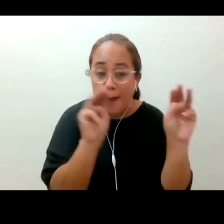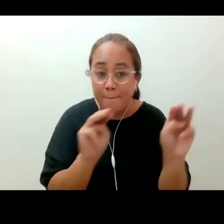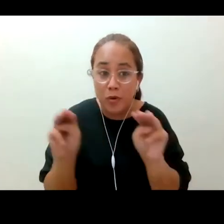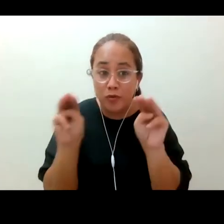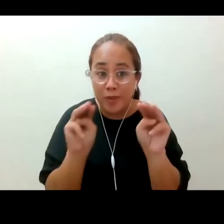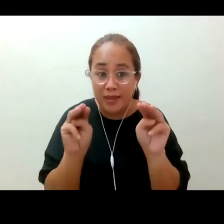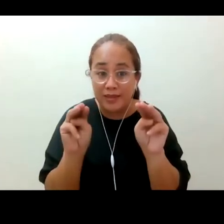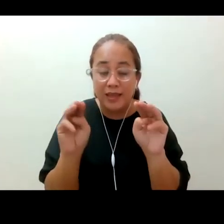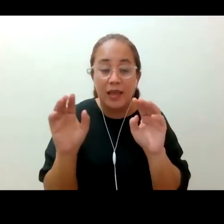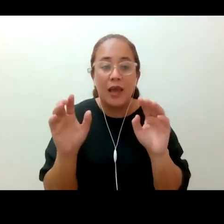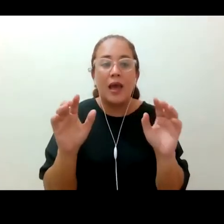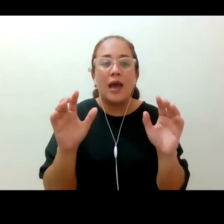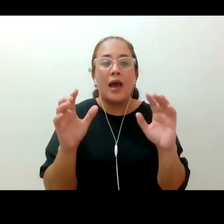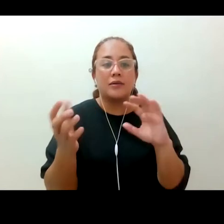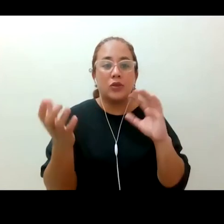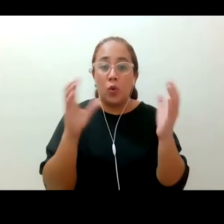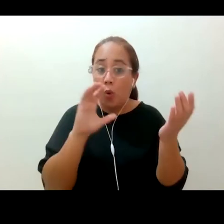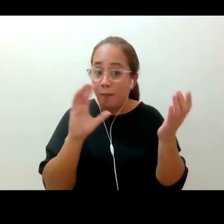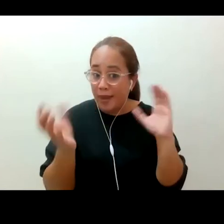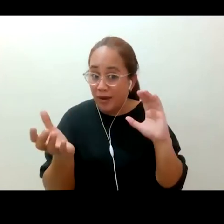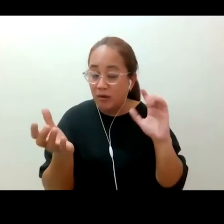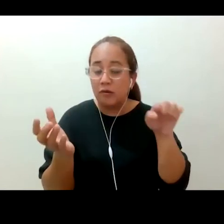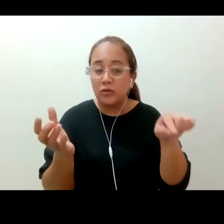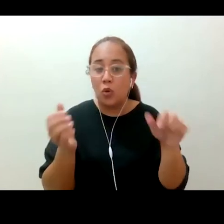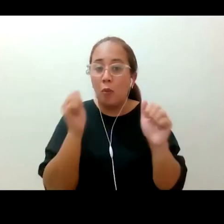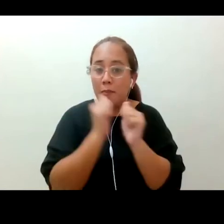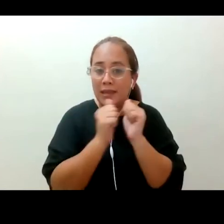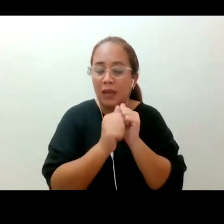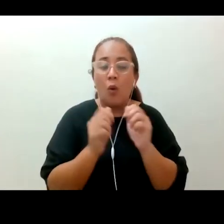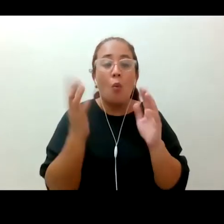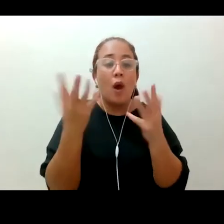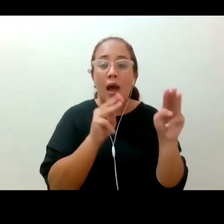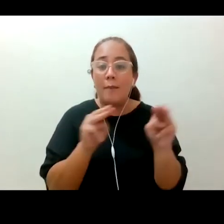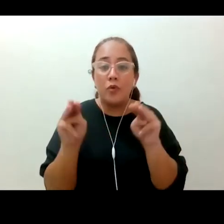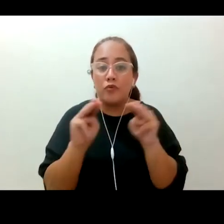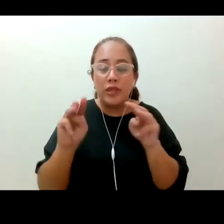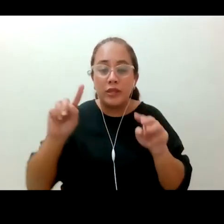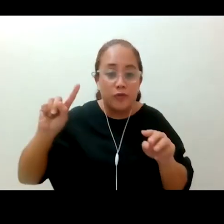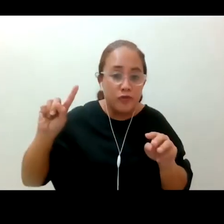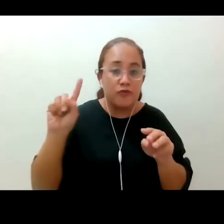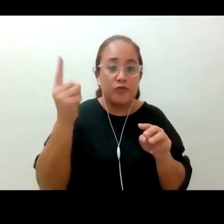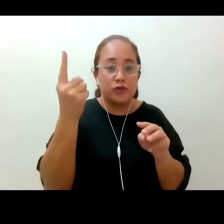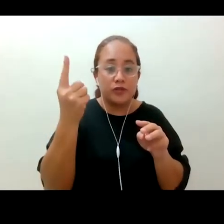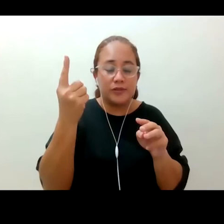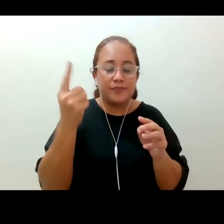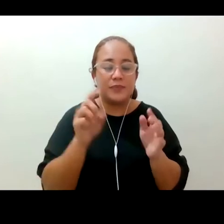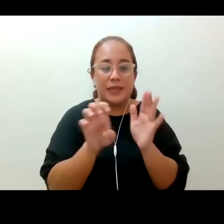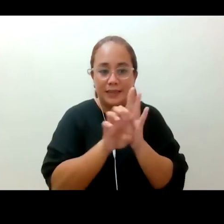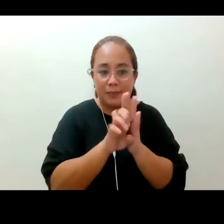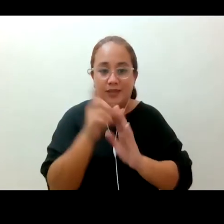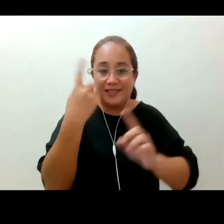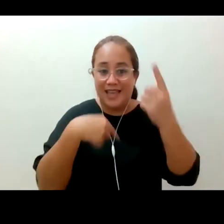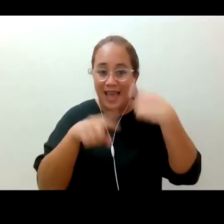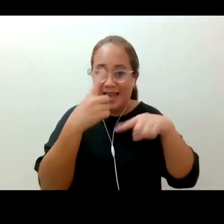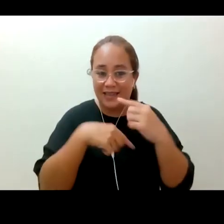movement, the no movement signs occur first. So for example, in the sign